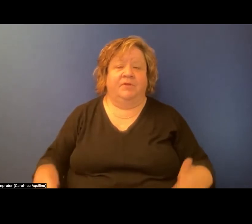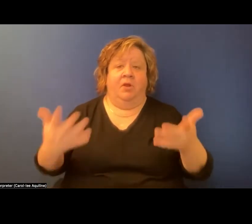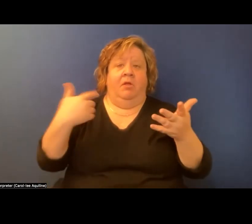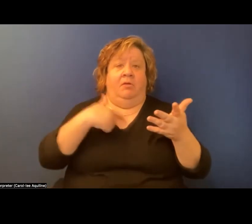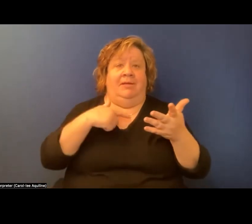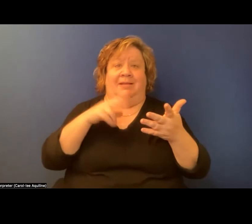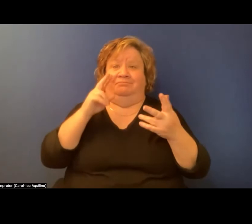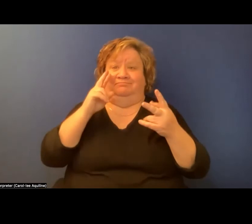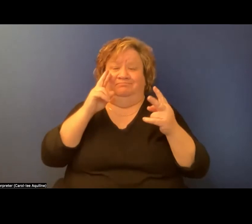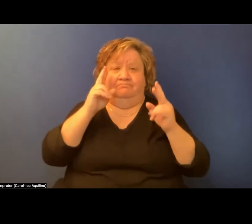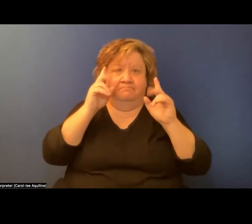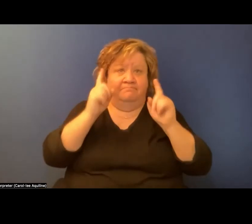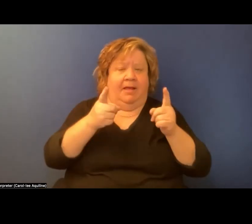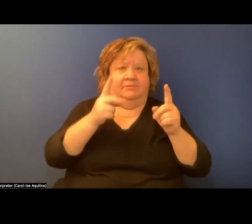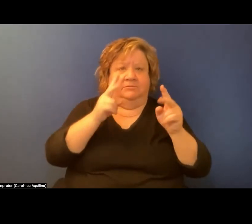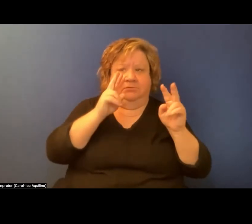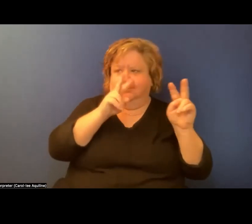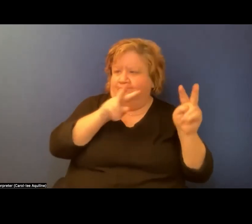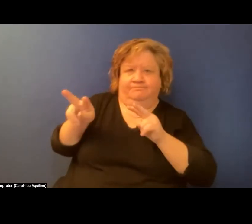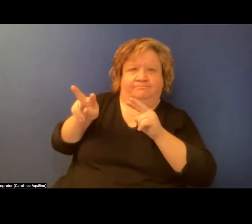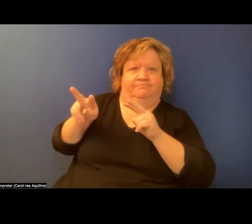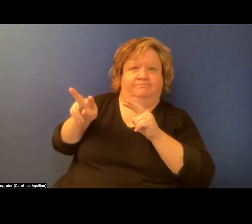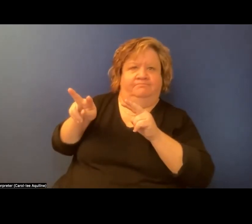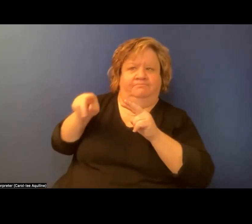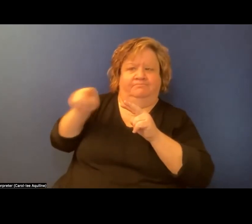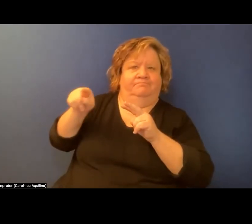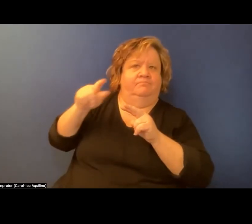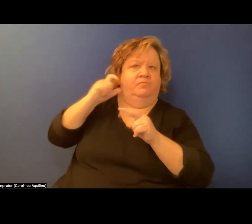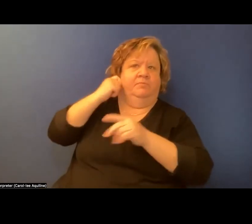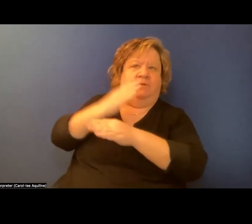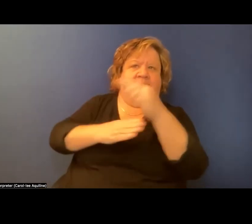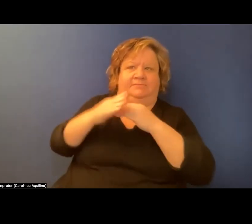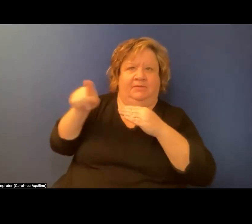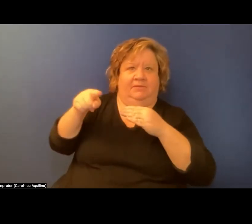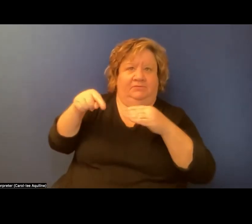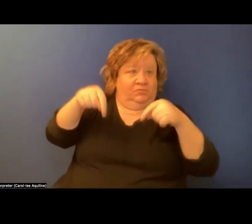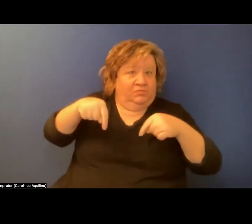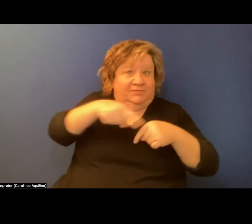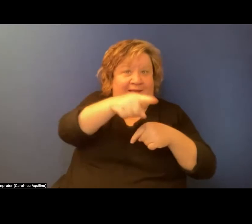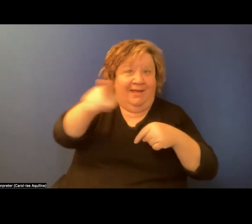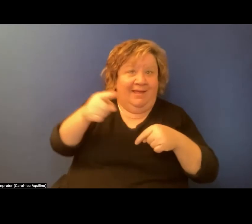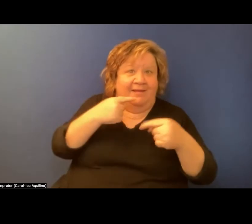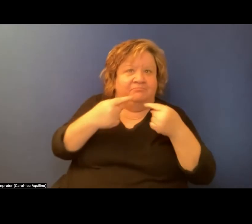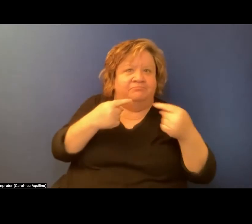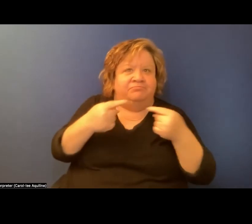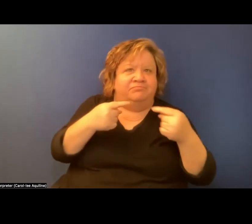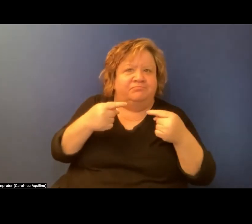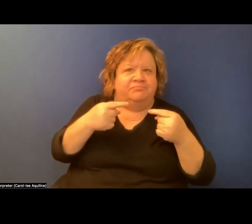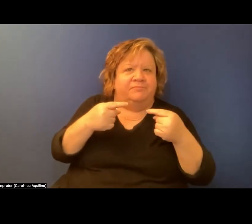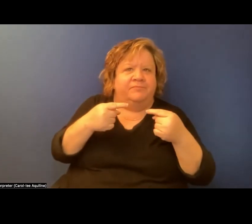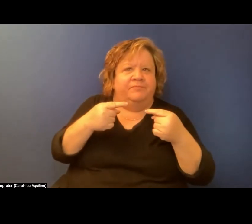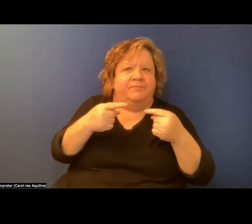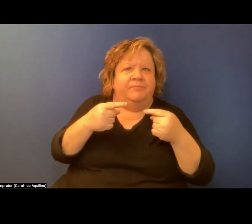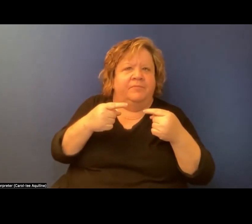taking advantage of your presence and this event. We know that gender responsive, disability inclusive climate action